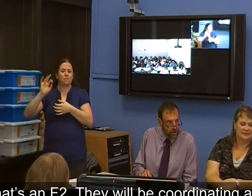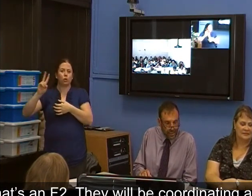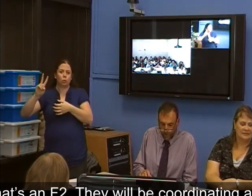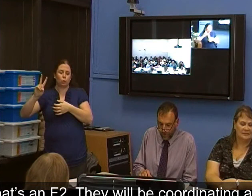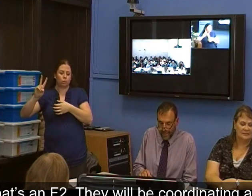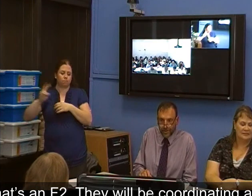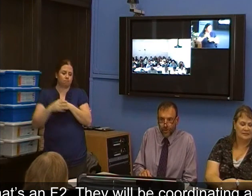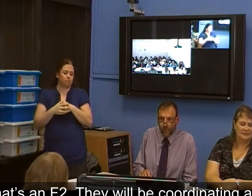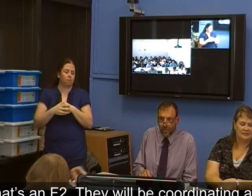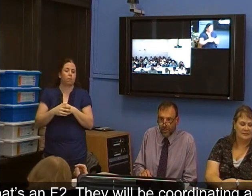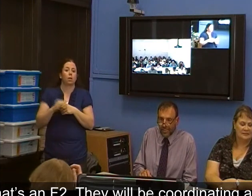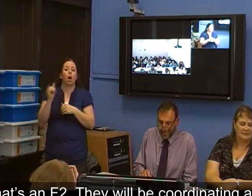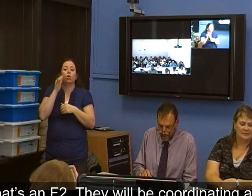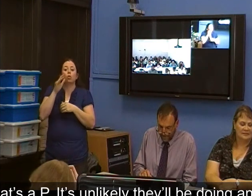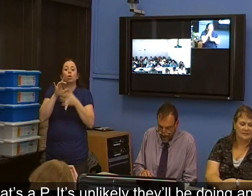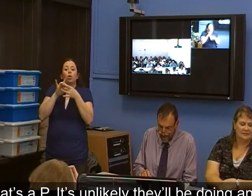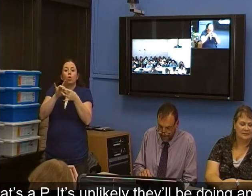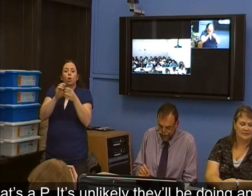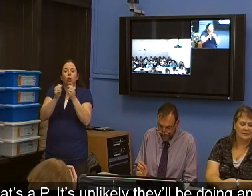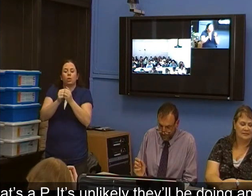health related services. That's a P.